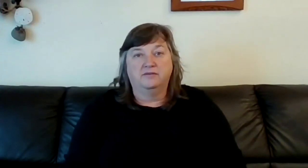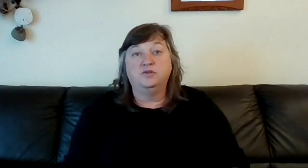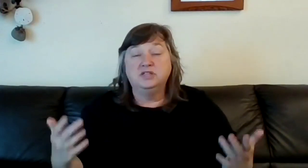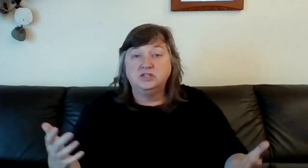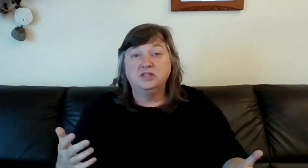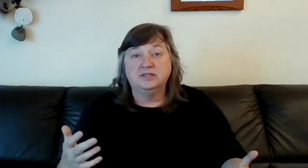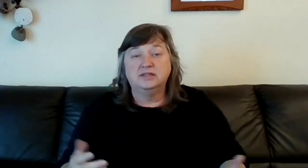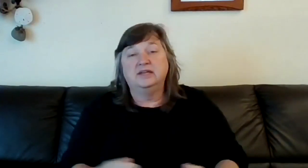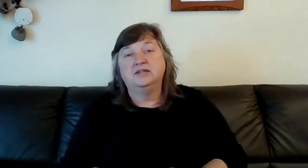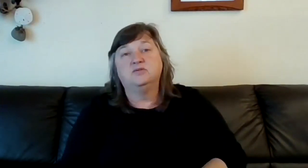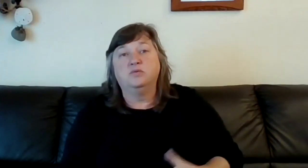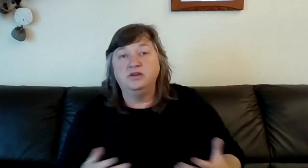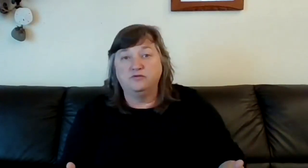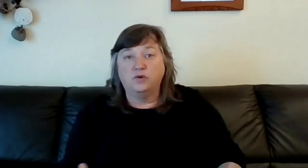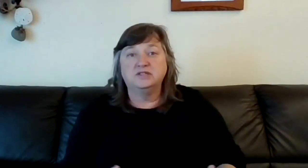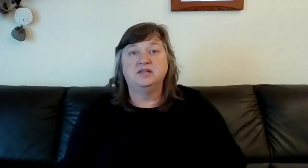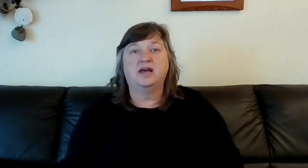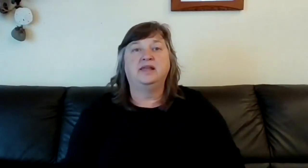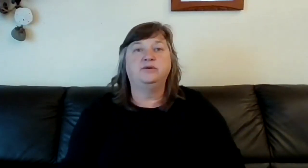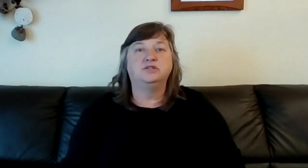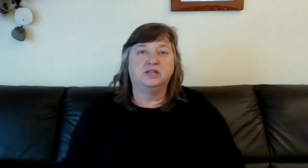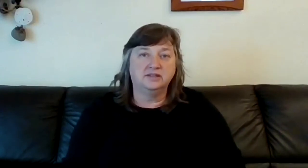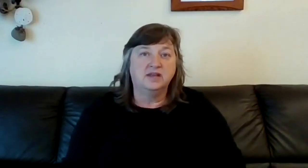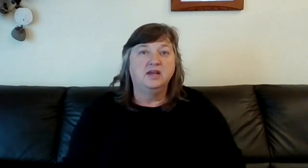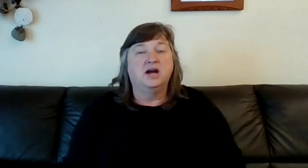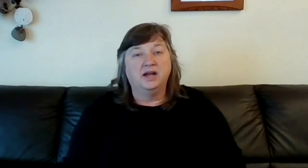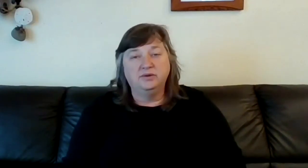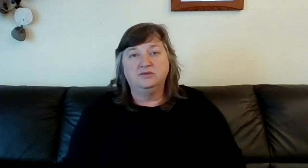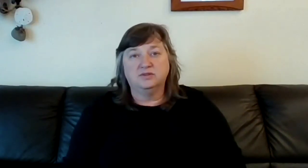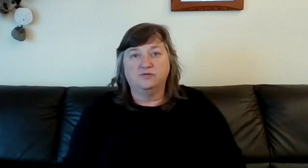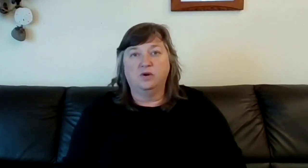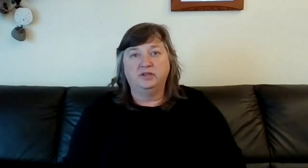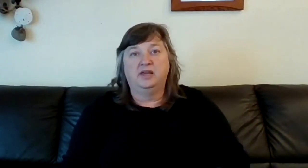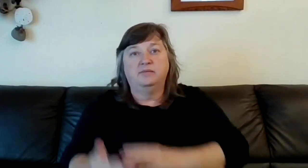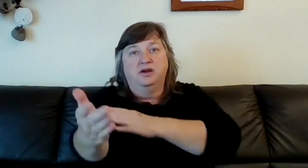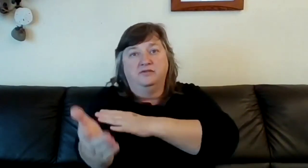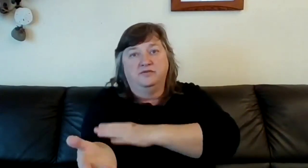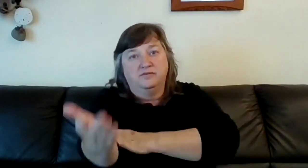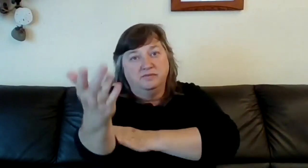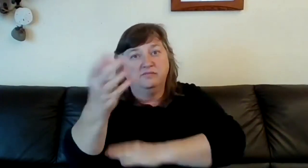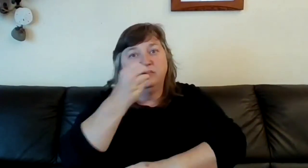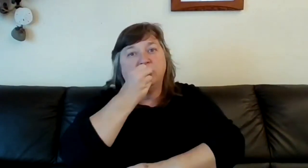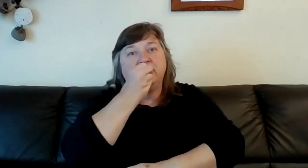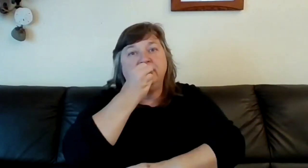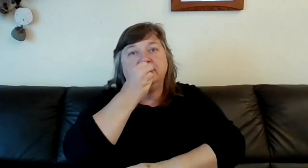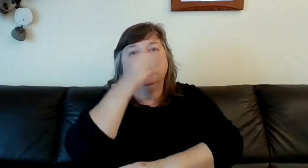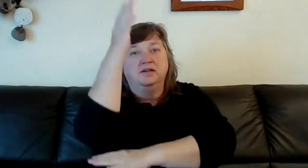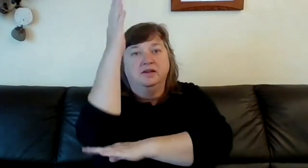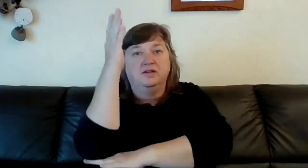if you're teaching this to kids or reinforcing that language to kids, I would use the formal name of morning eat,